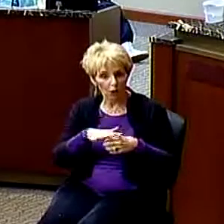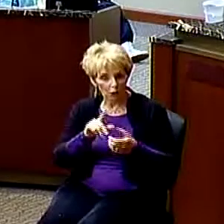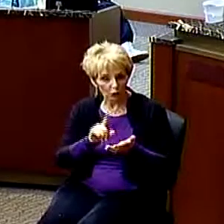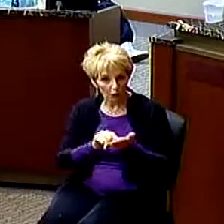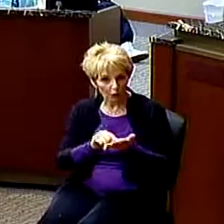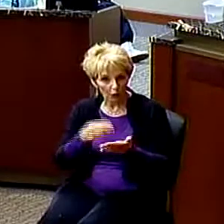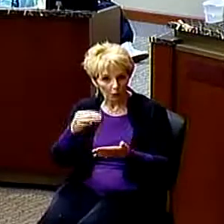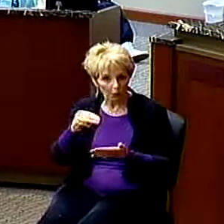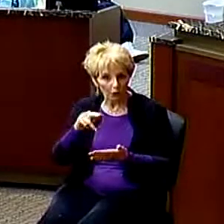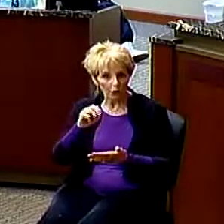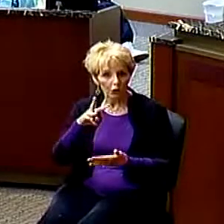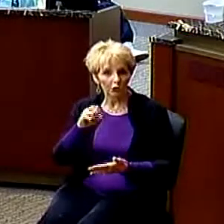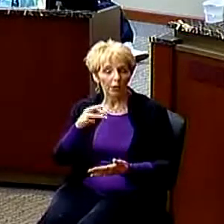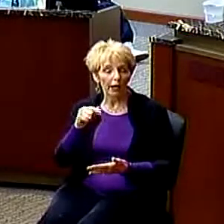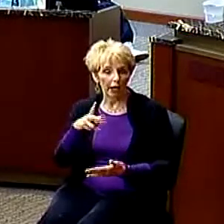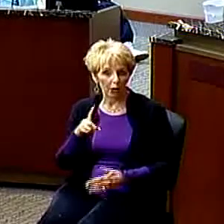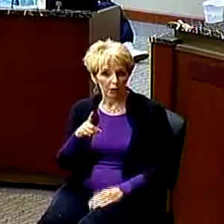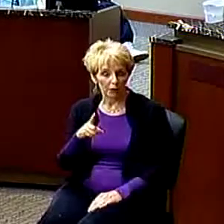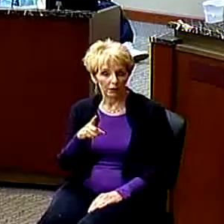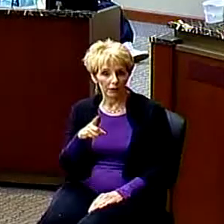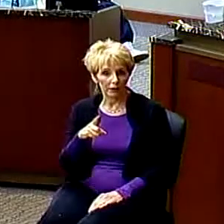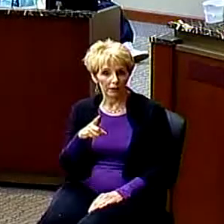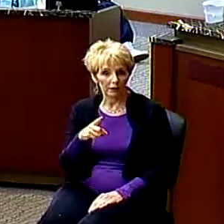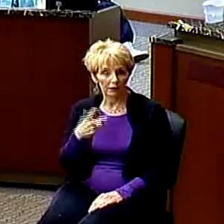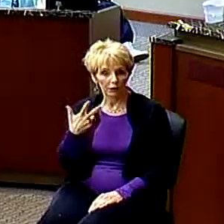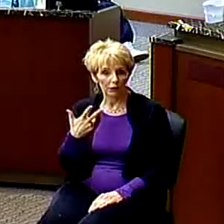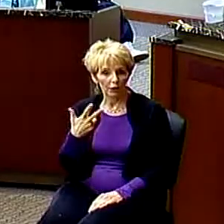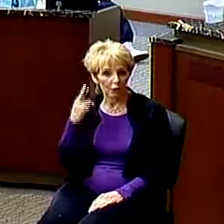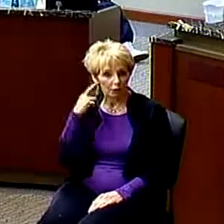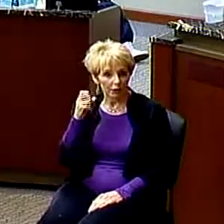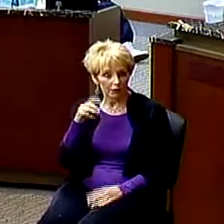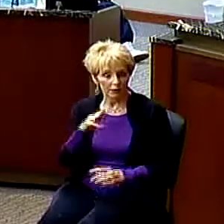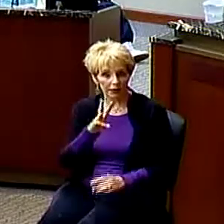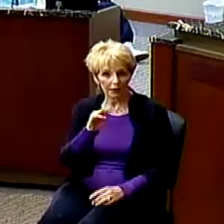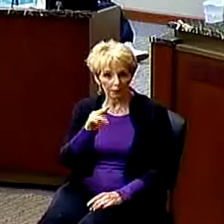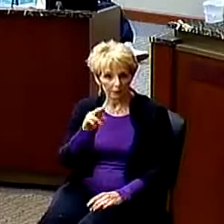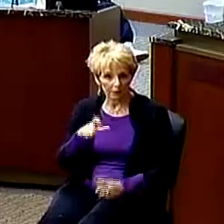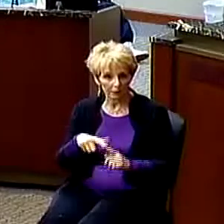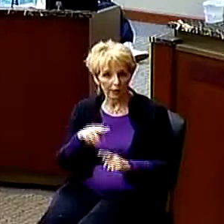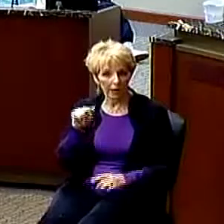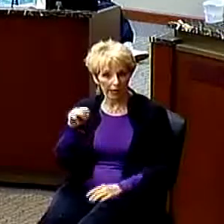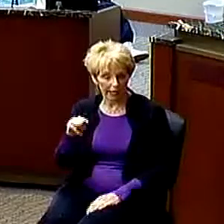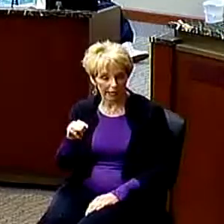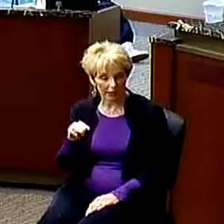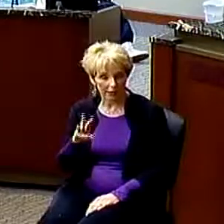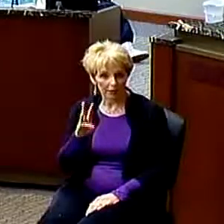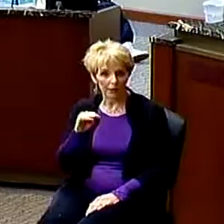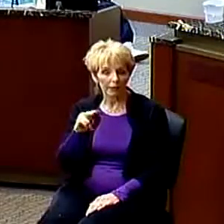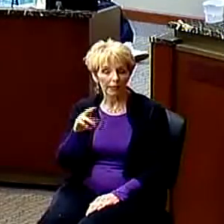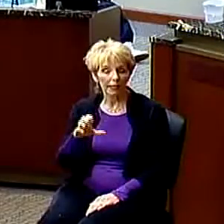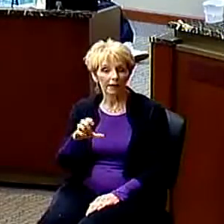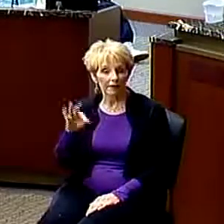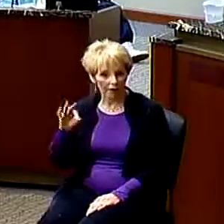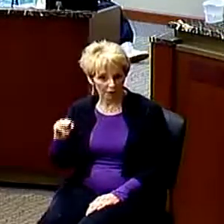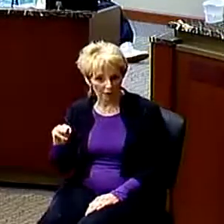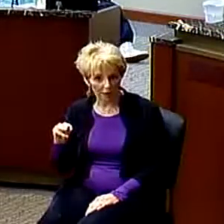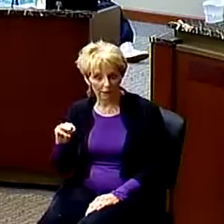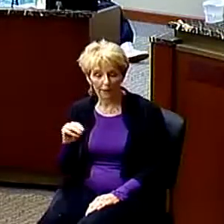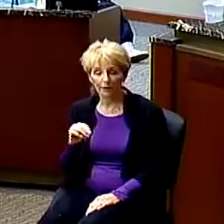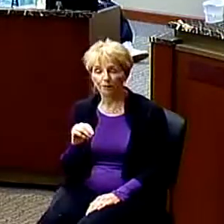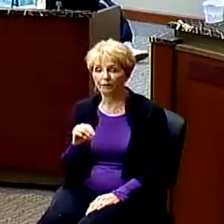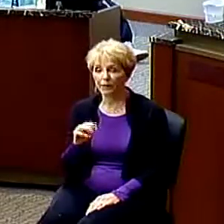the Morganton News Herald, 3 radio stations, WMNC AM, WMNC FM,